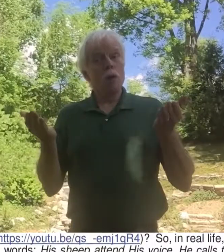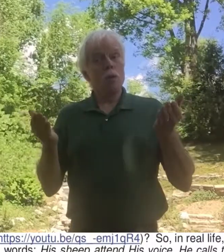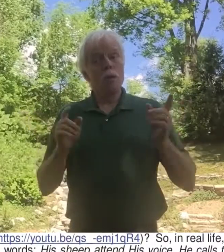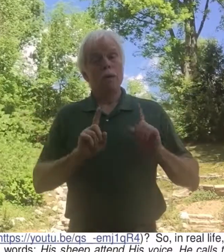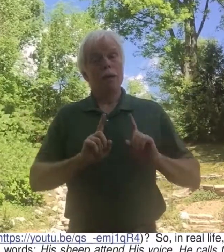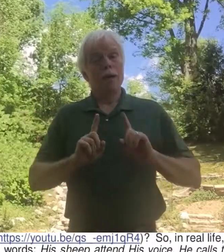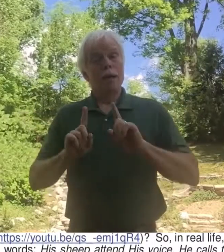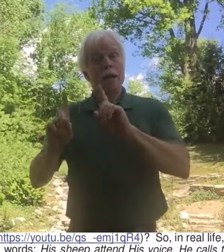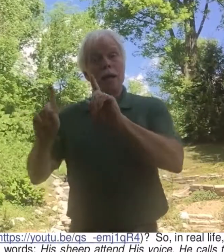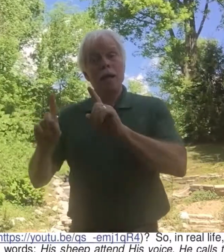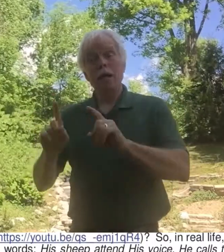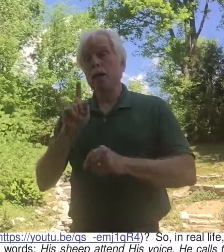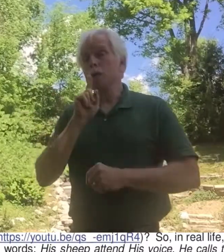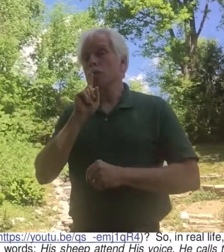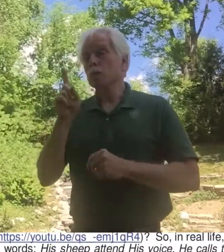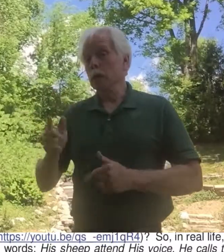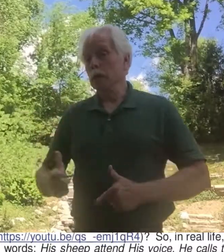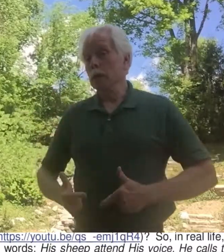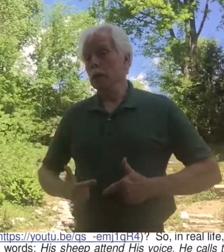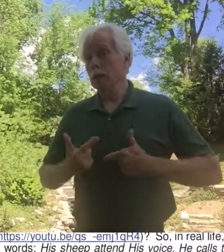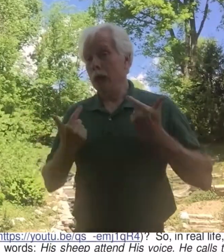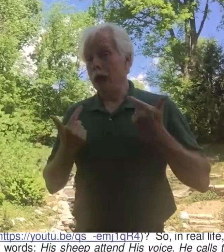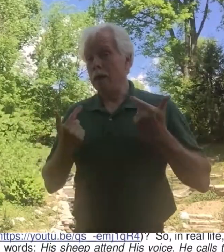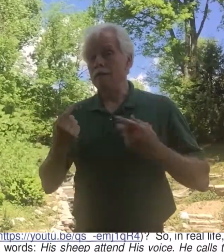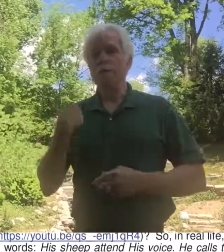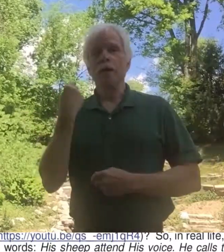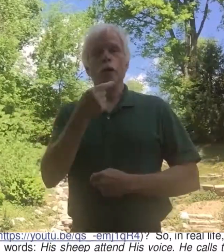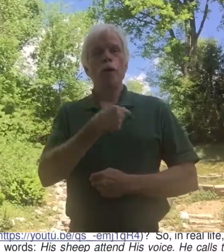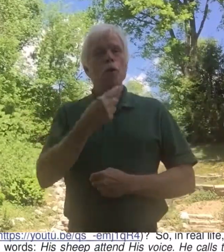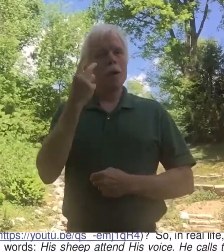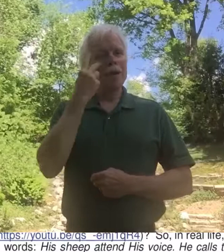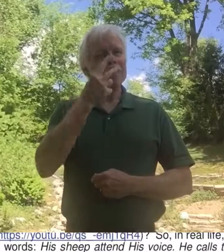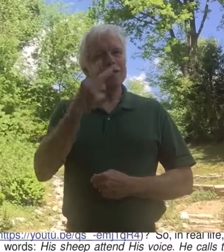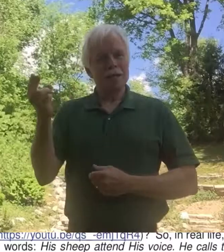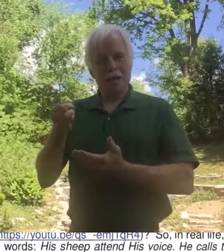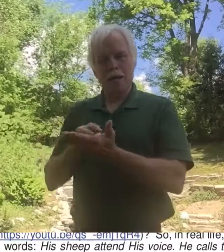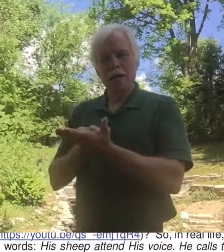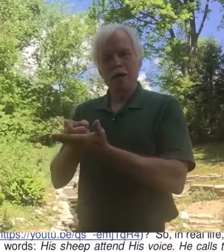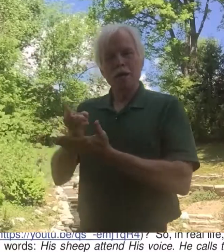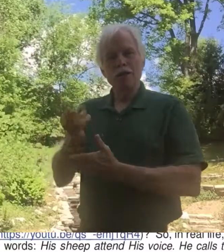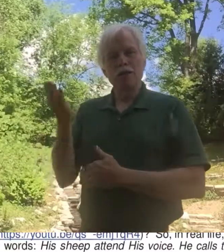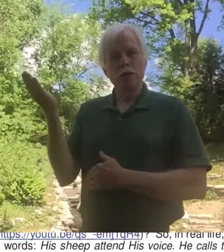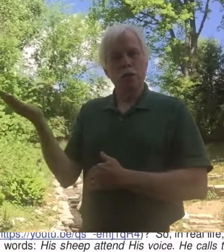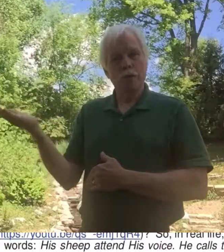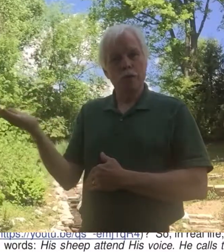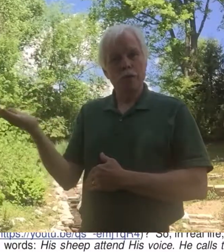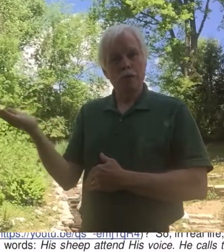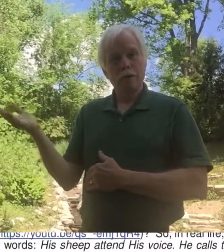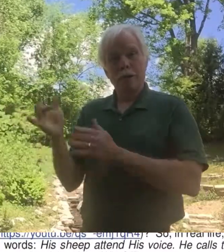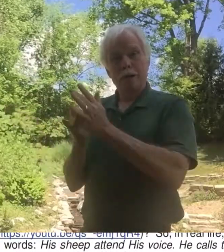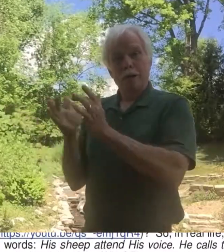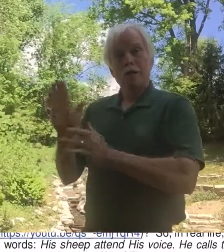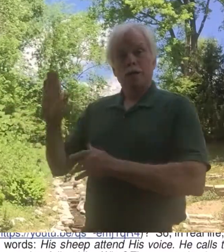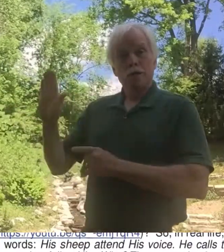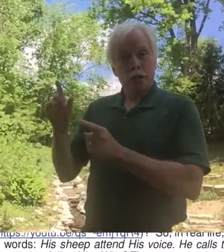So, in real life, we see the truth.